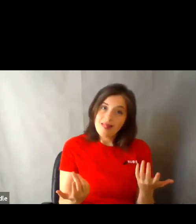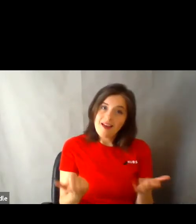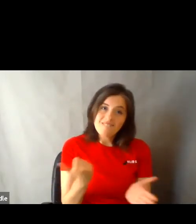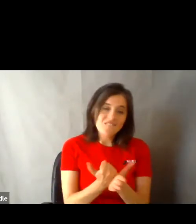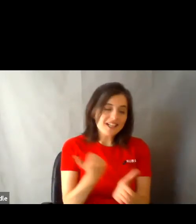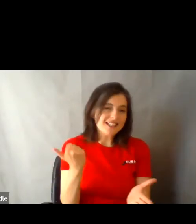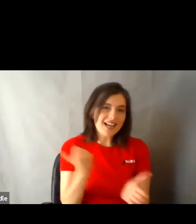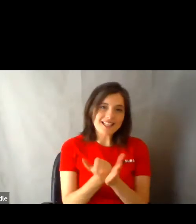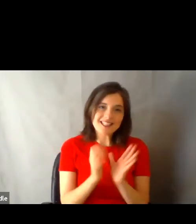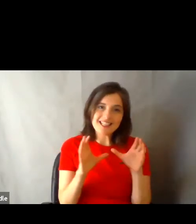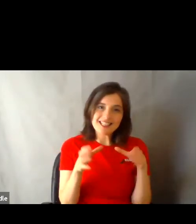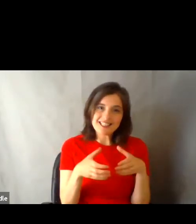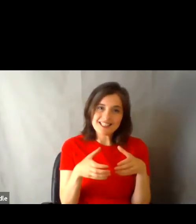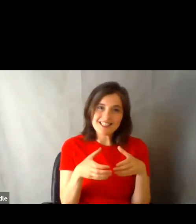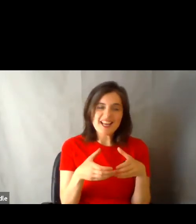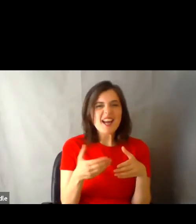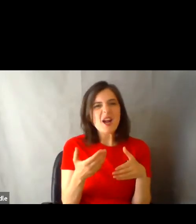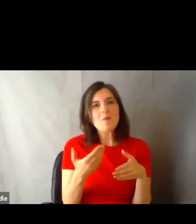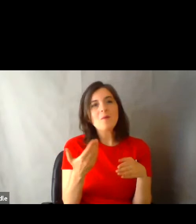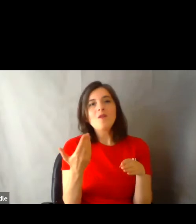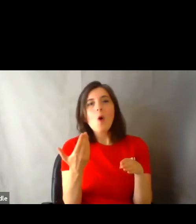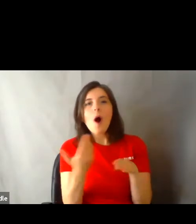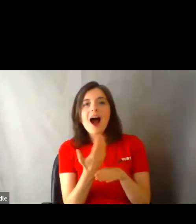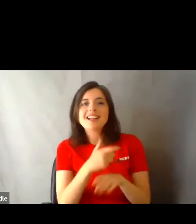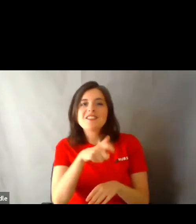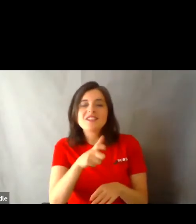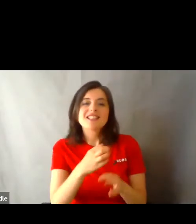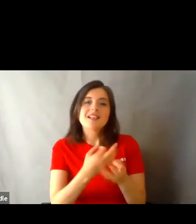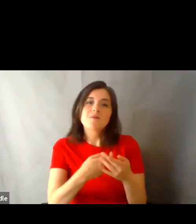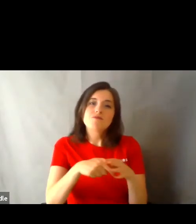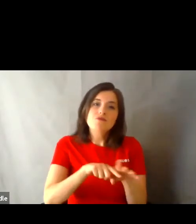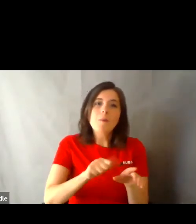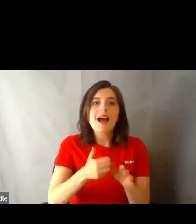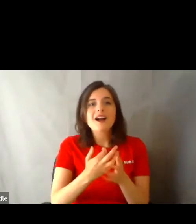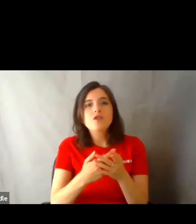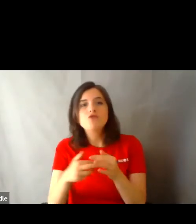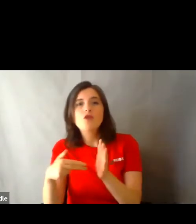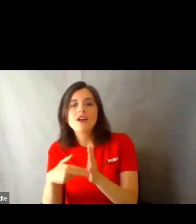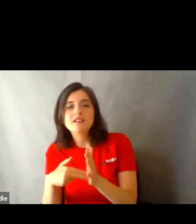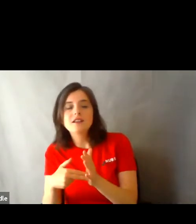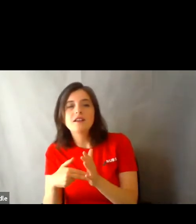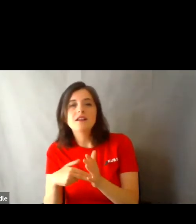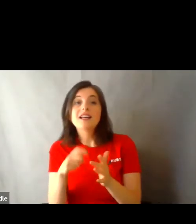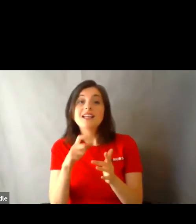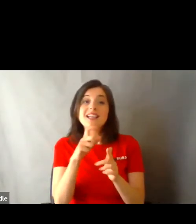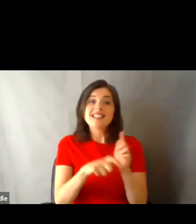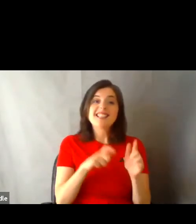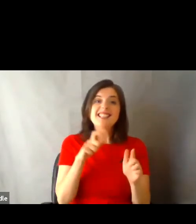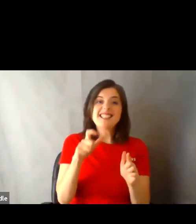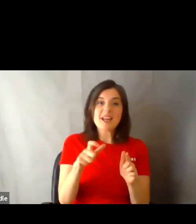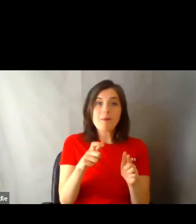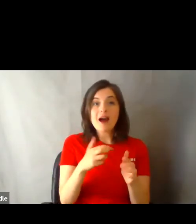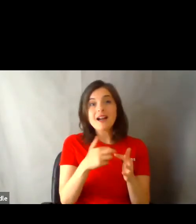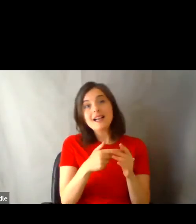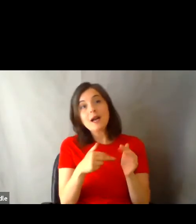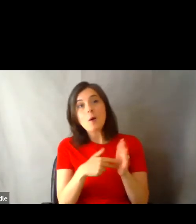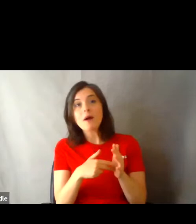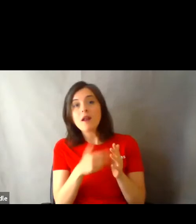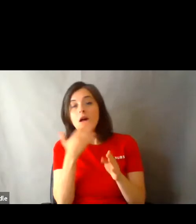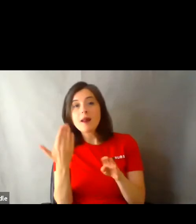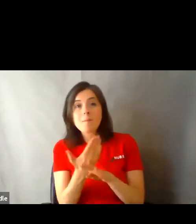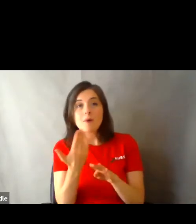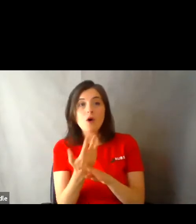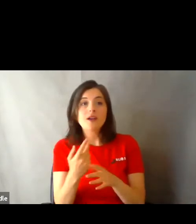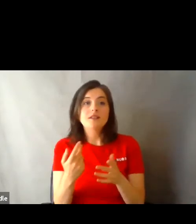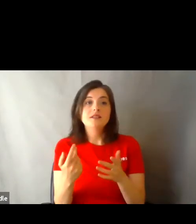was mainly activists in Bromley and Croydon, but some other areas in London as well. Deepak, Kilburn Unemployed Workers Union, and Bromley and